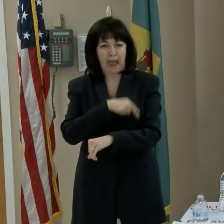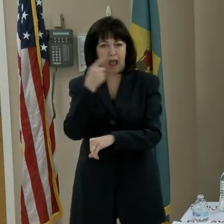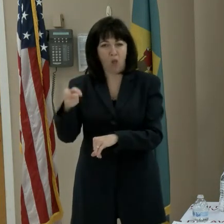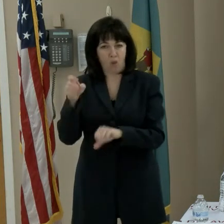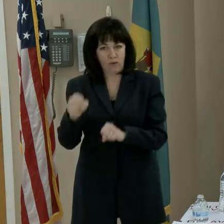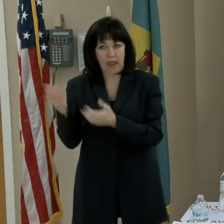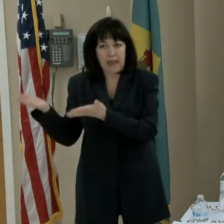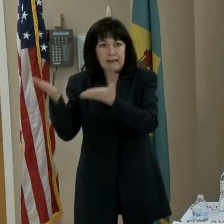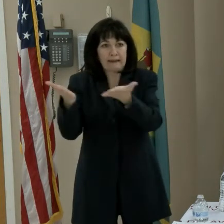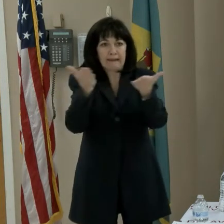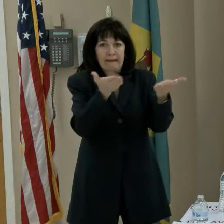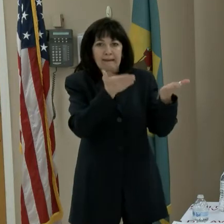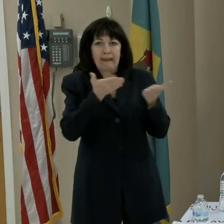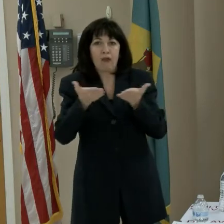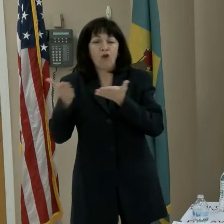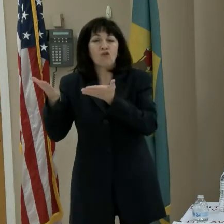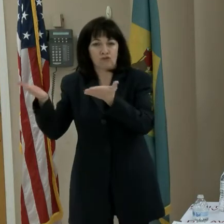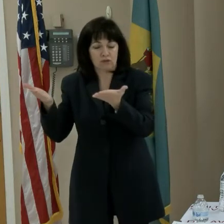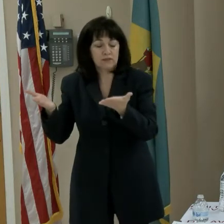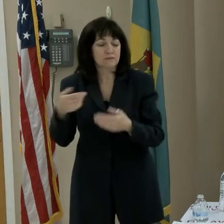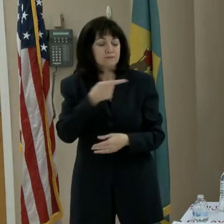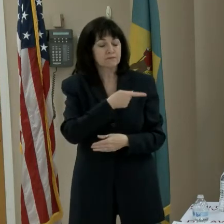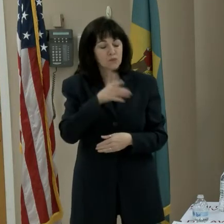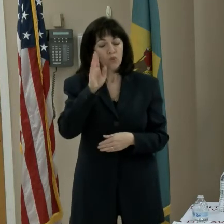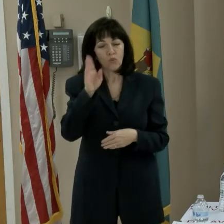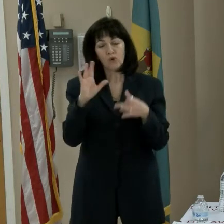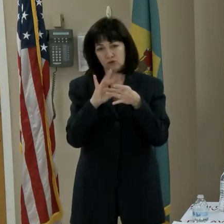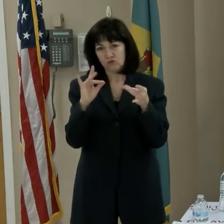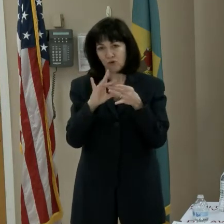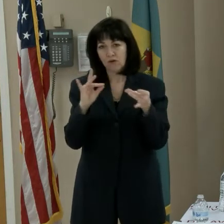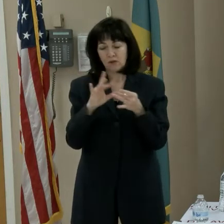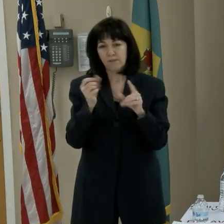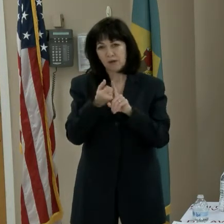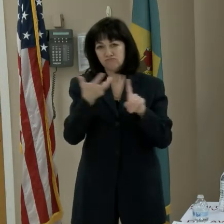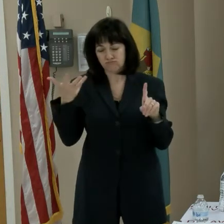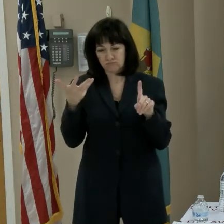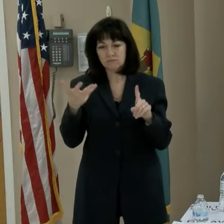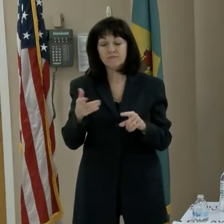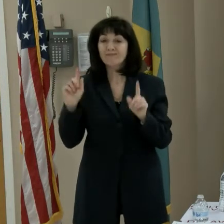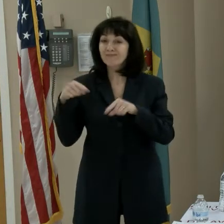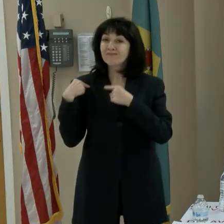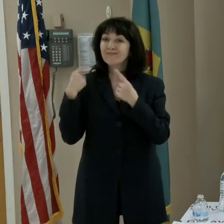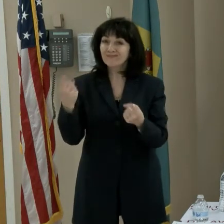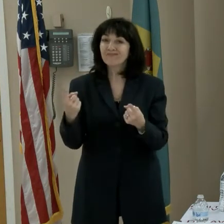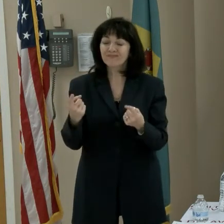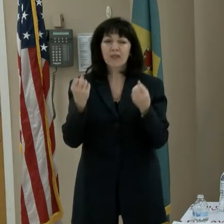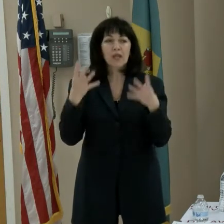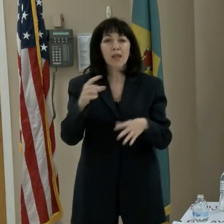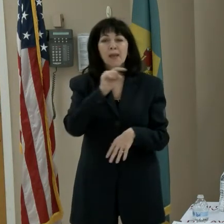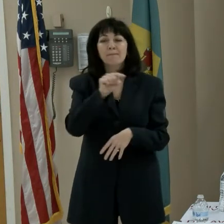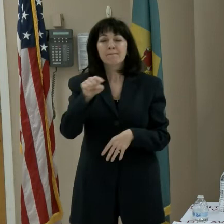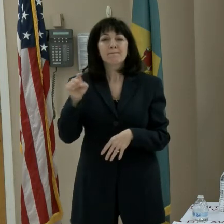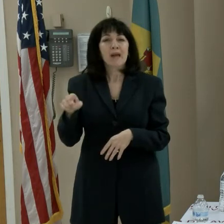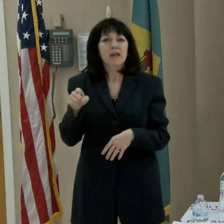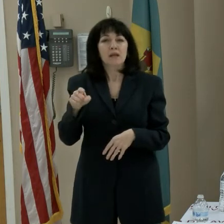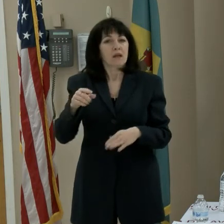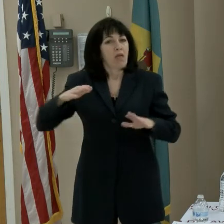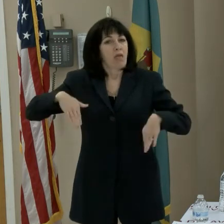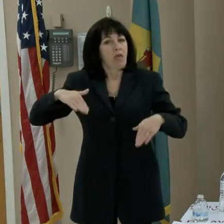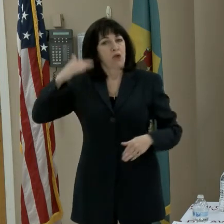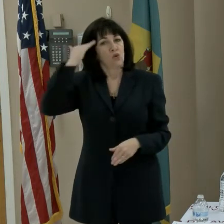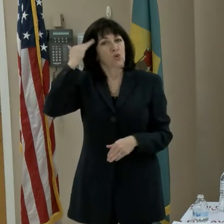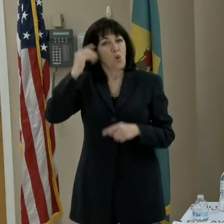symptoms and the course of this virus. Yeah, so as we've been saying all along, there's a lot of unknowns around this virus.